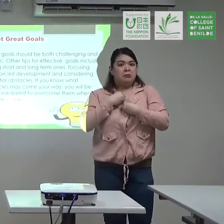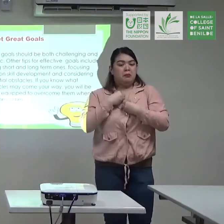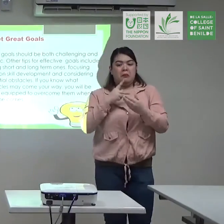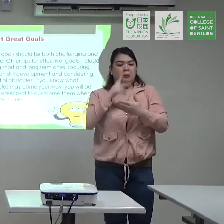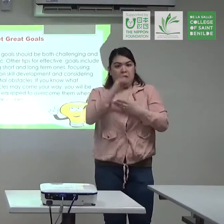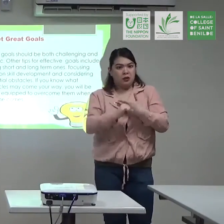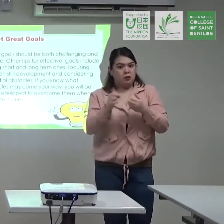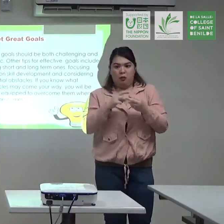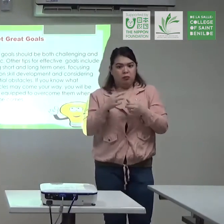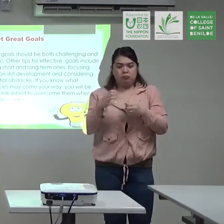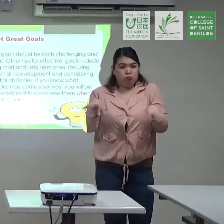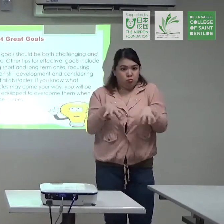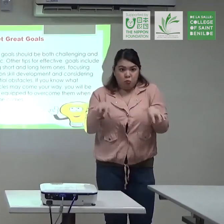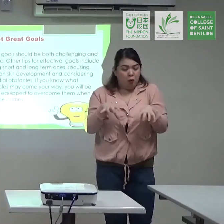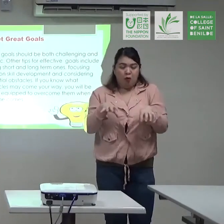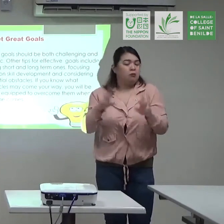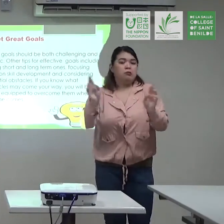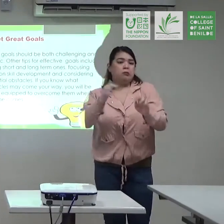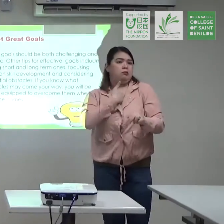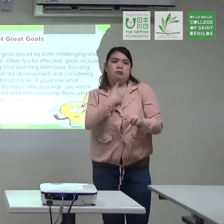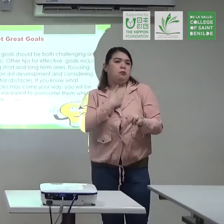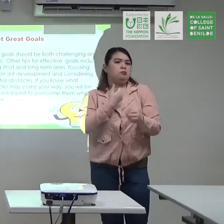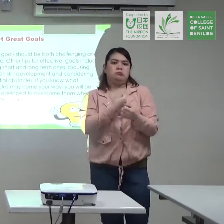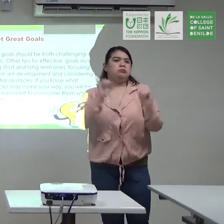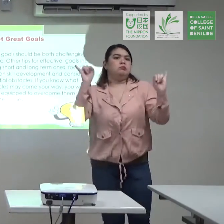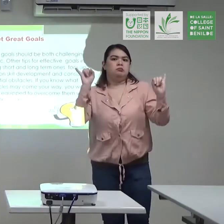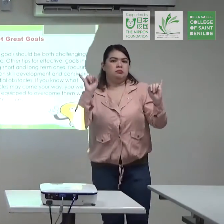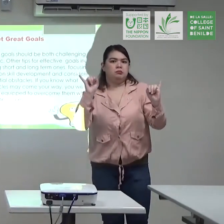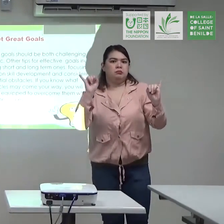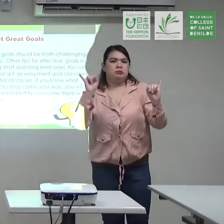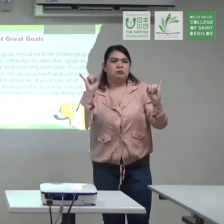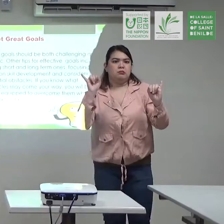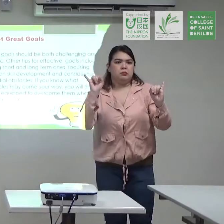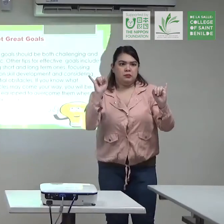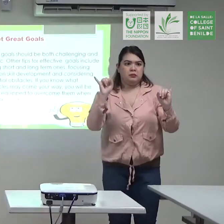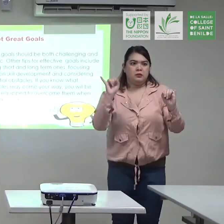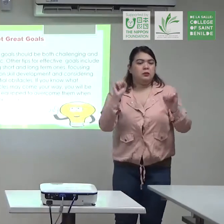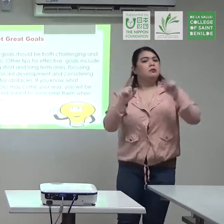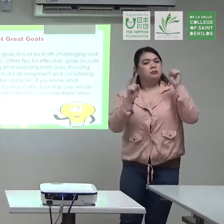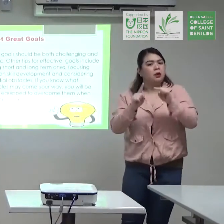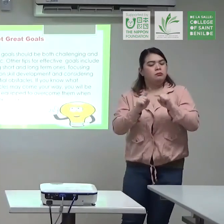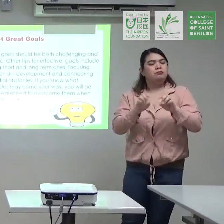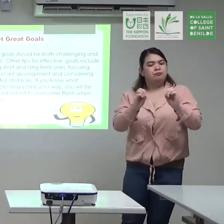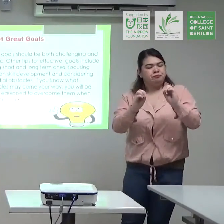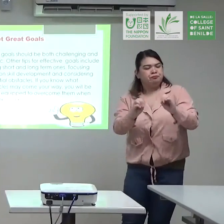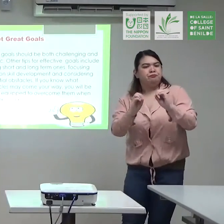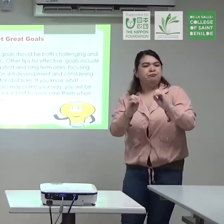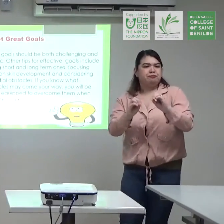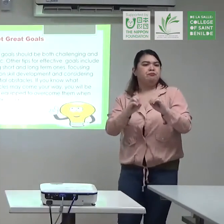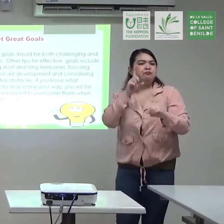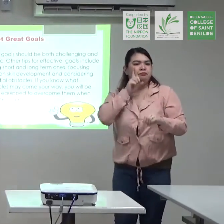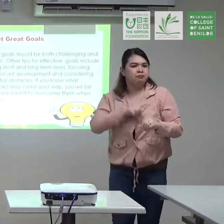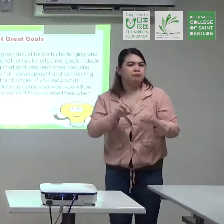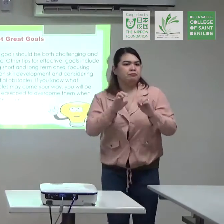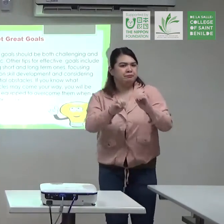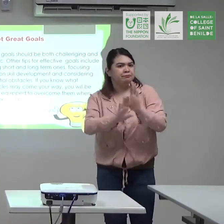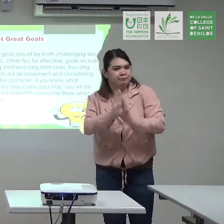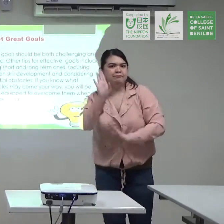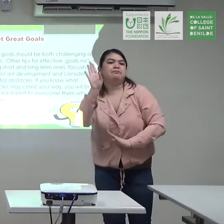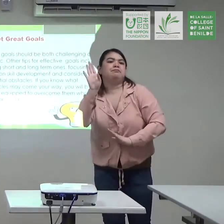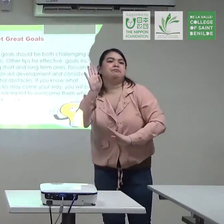If you know what obstacles may come your way, you will be better equipped to overcome them when the